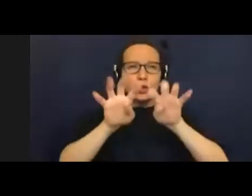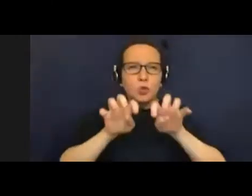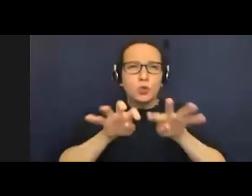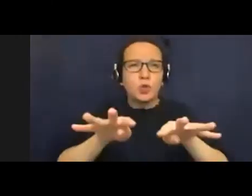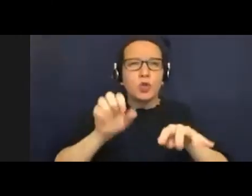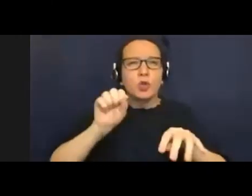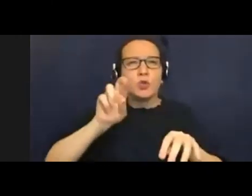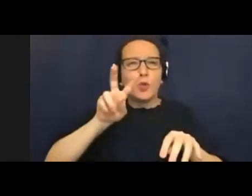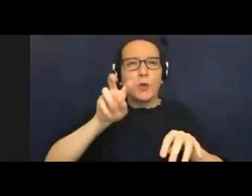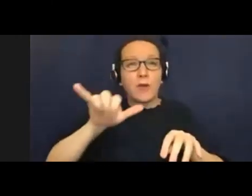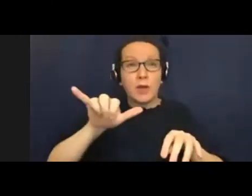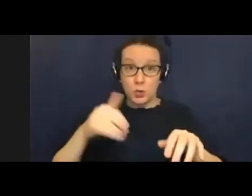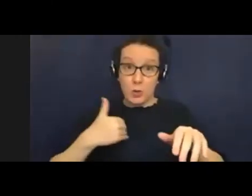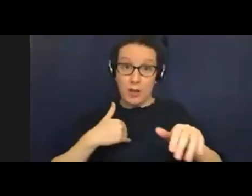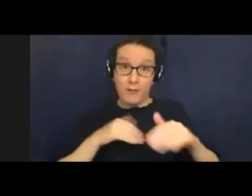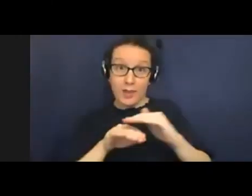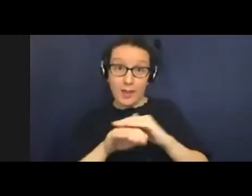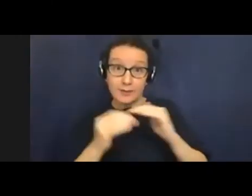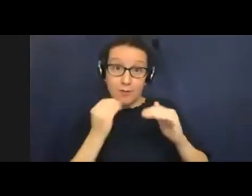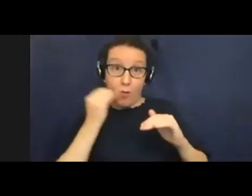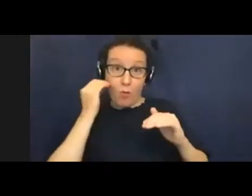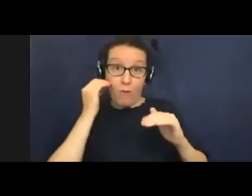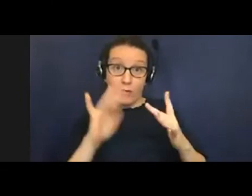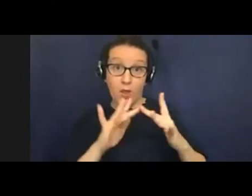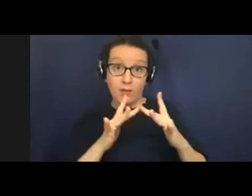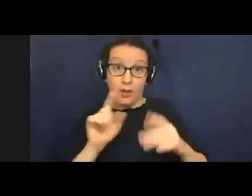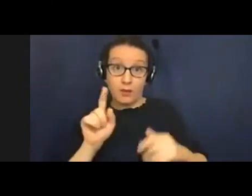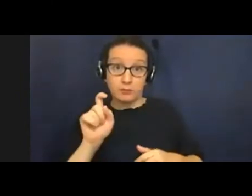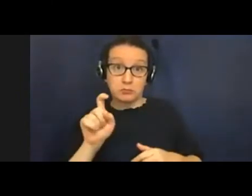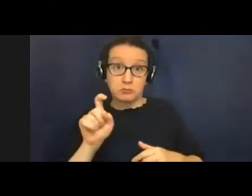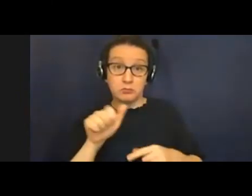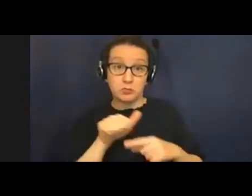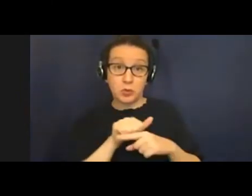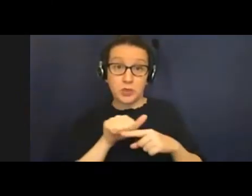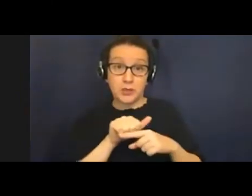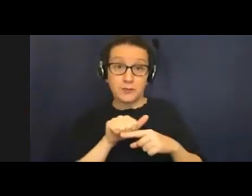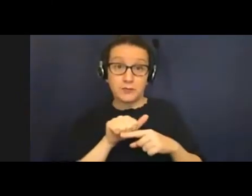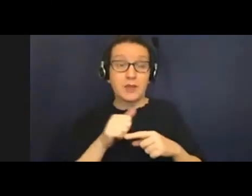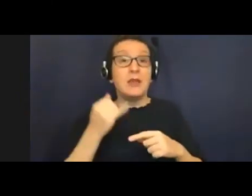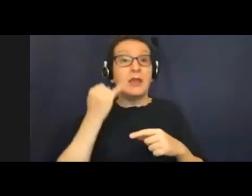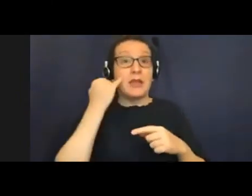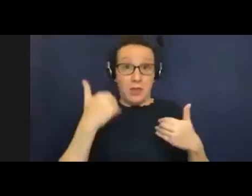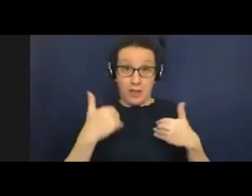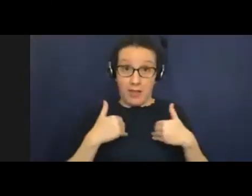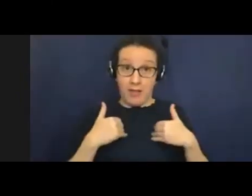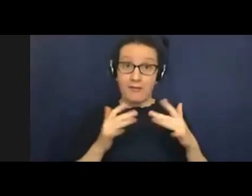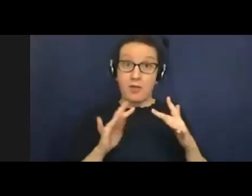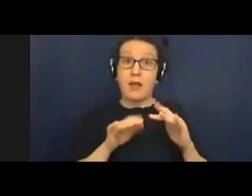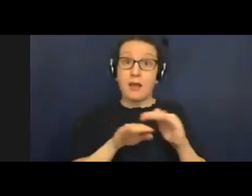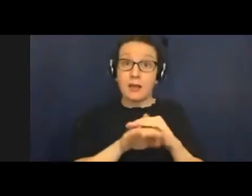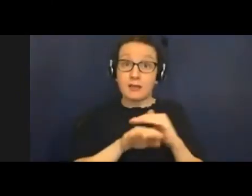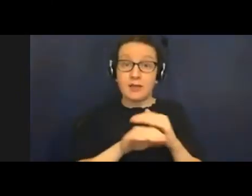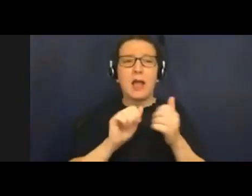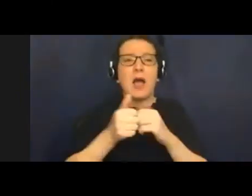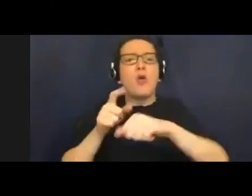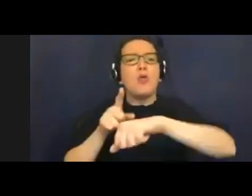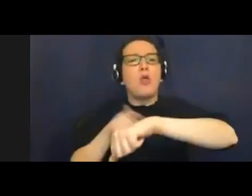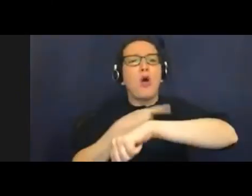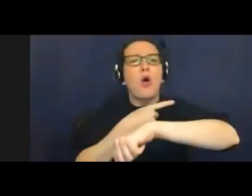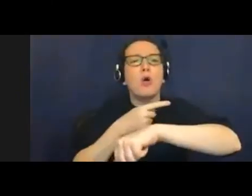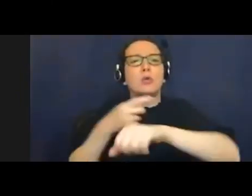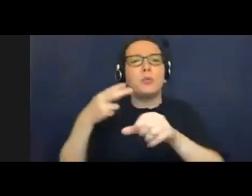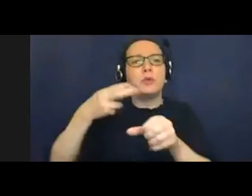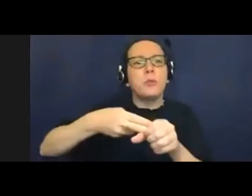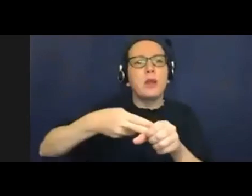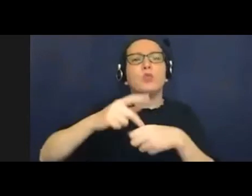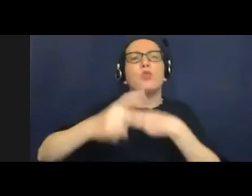online training? And if so, how long could they participate in an online training? You know, what type of